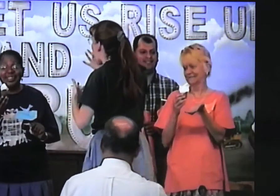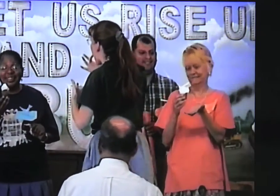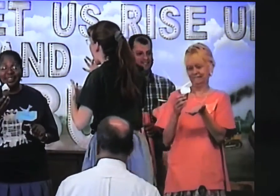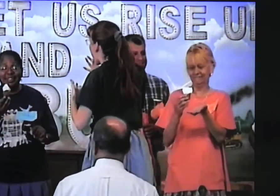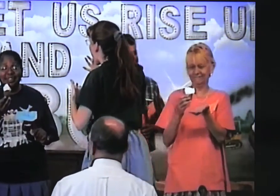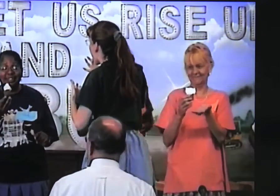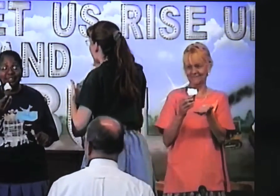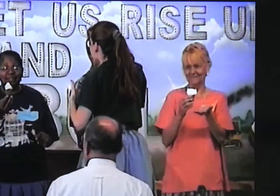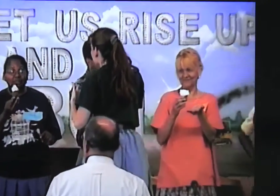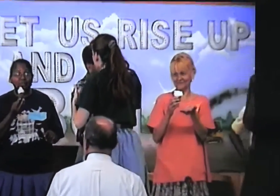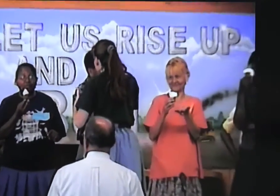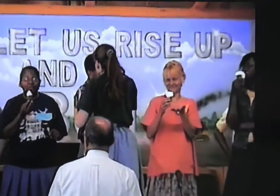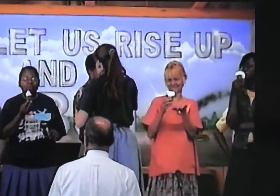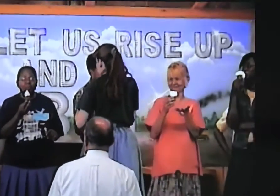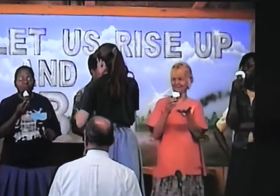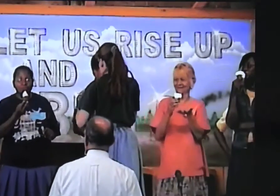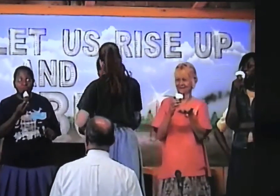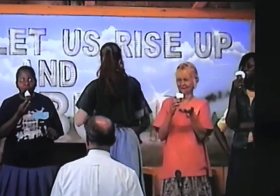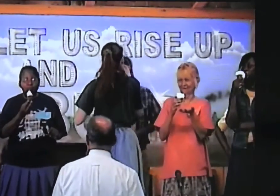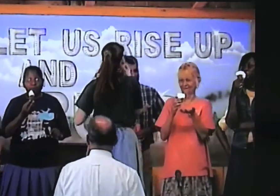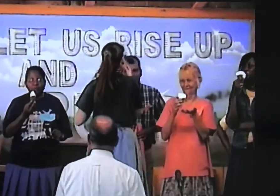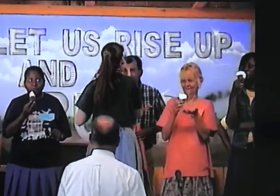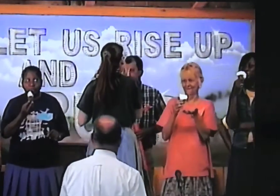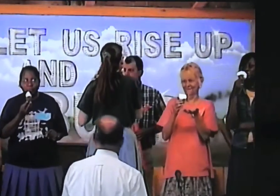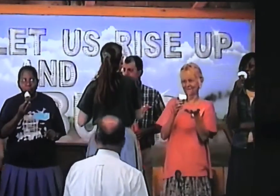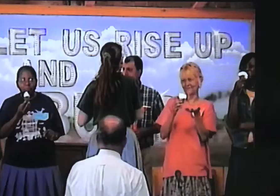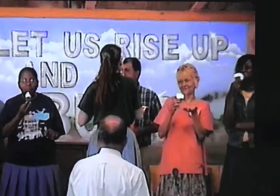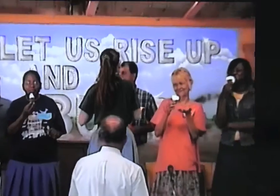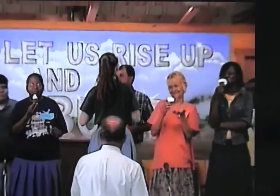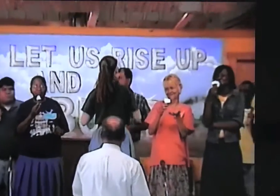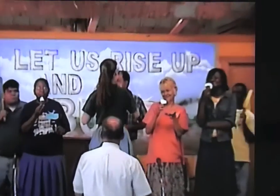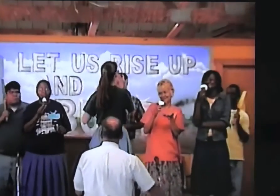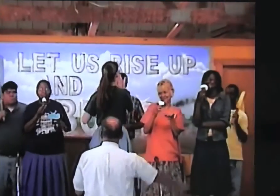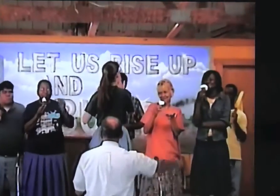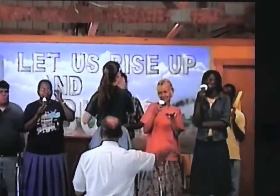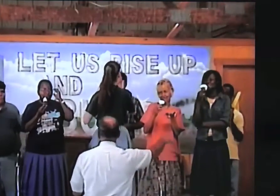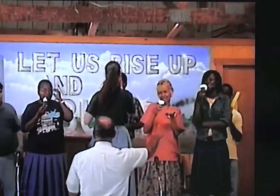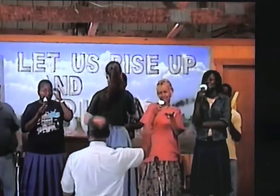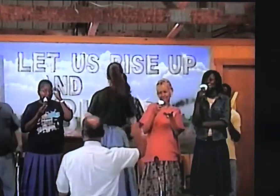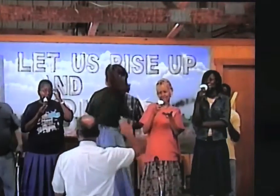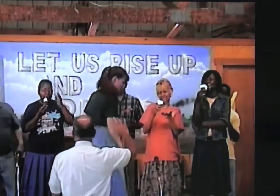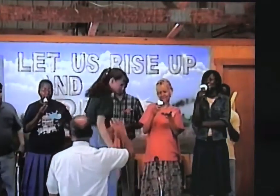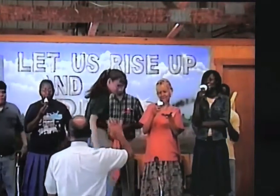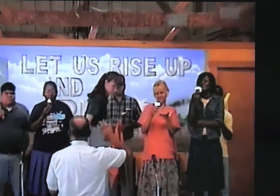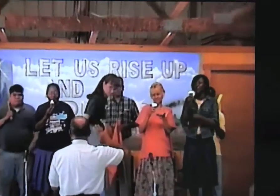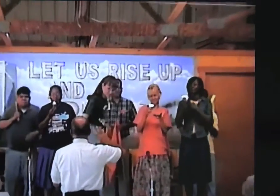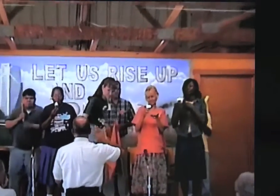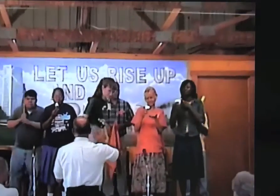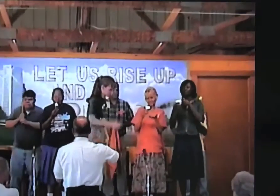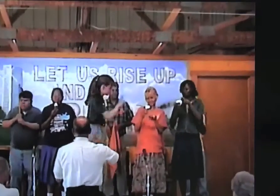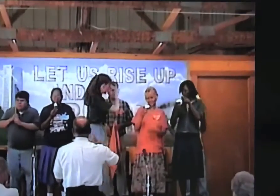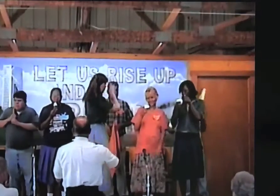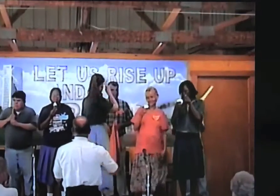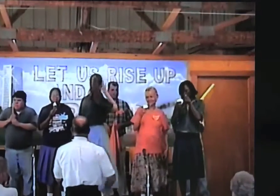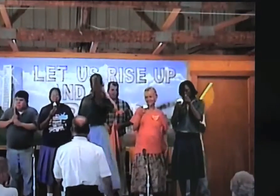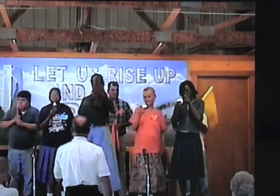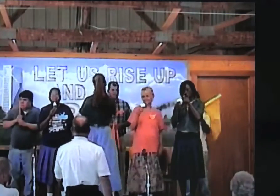Okay? Gotta chew it all up and have it swallowed. Here we go. 50 or 75,000 points for